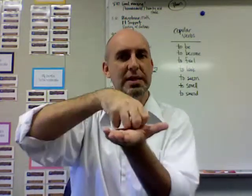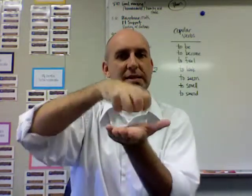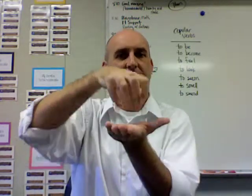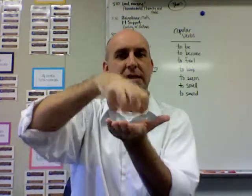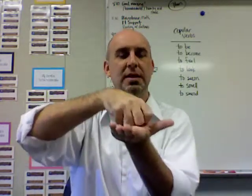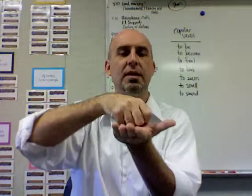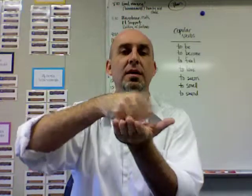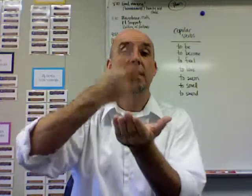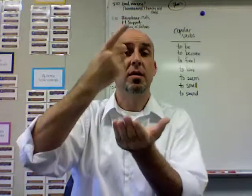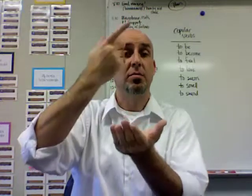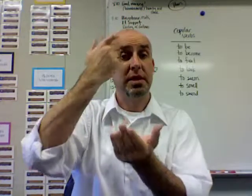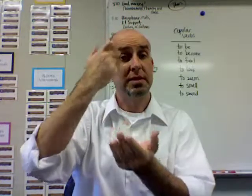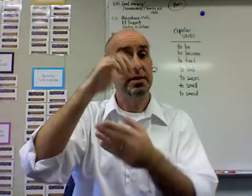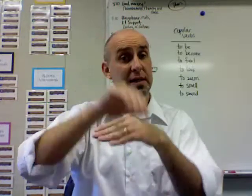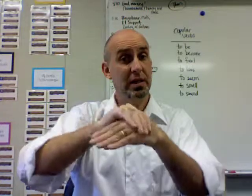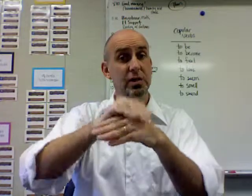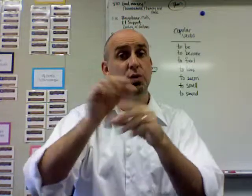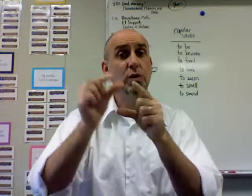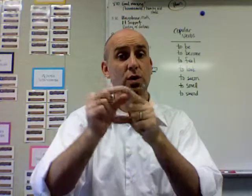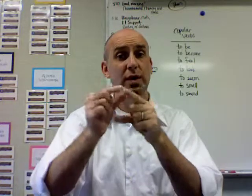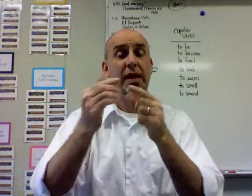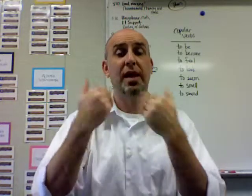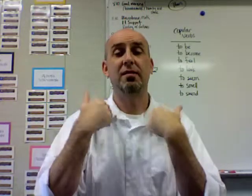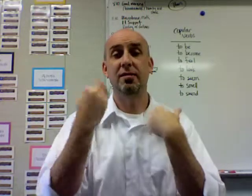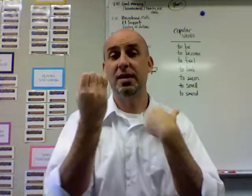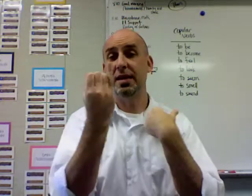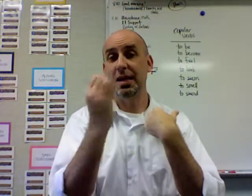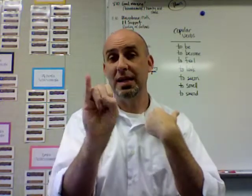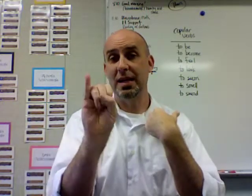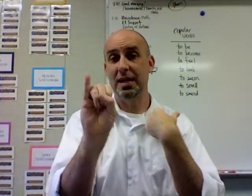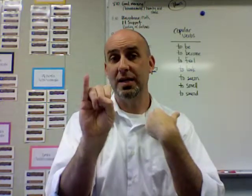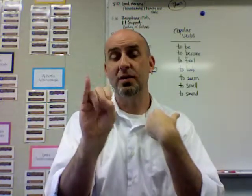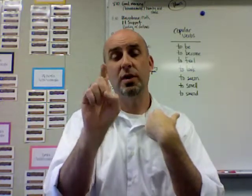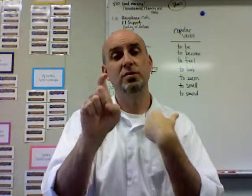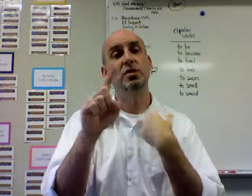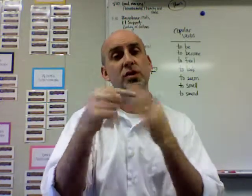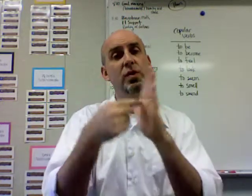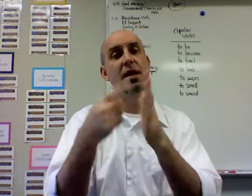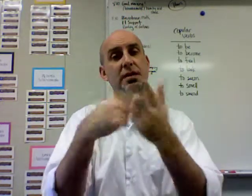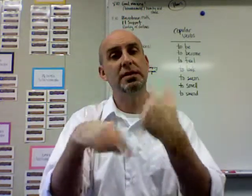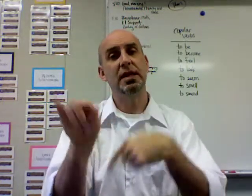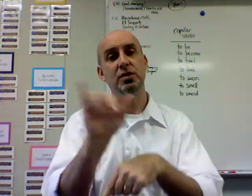grazing. Because it's an English word and they have the ing, you have to show that on the sign too.